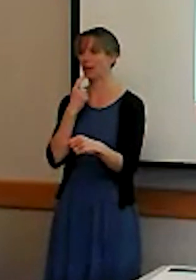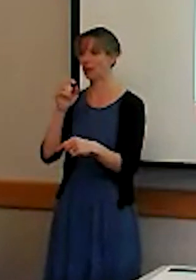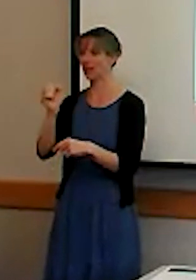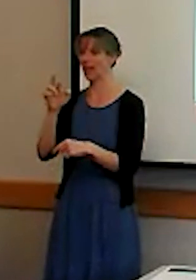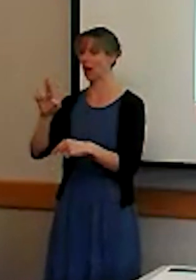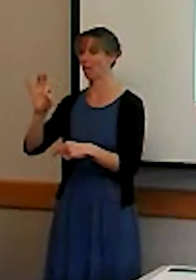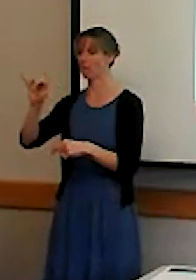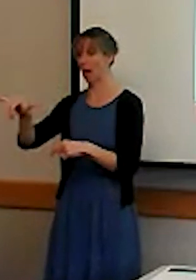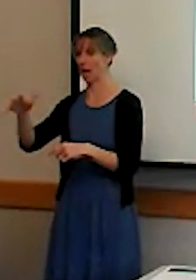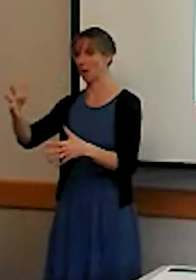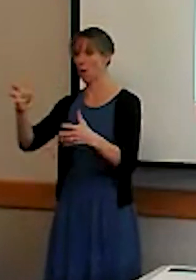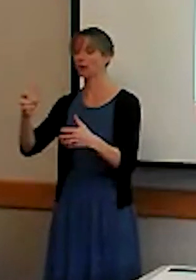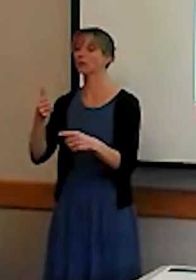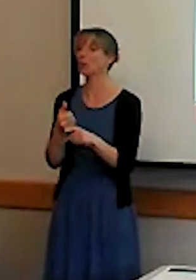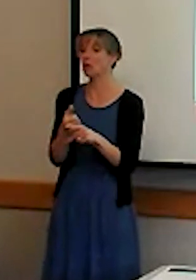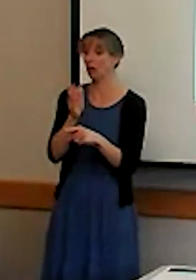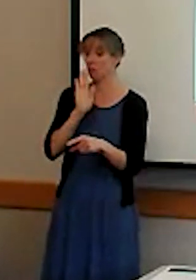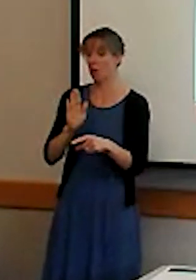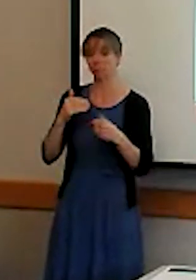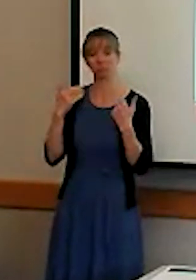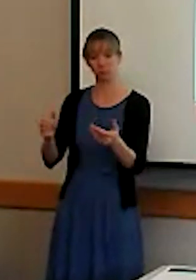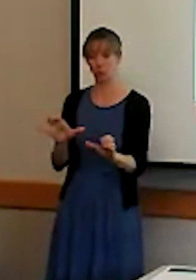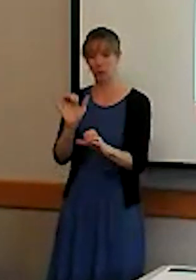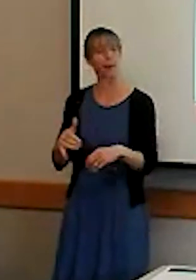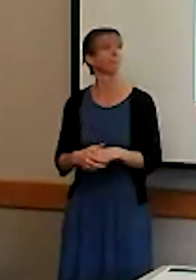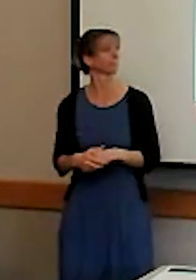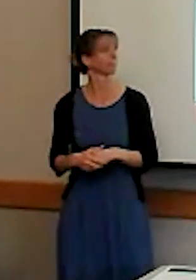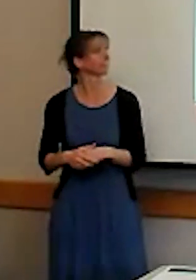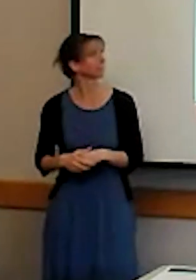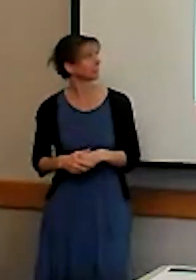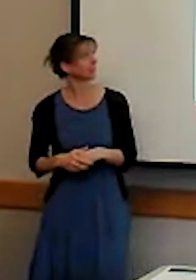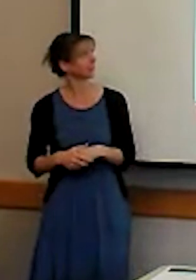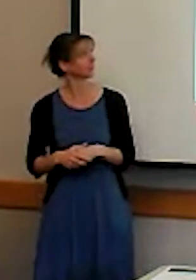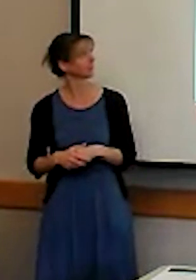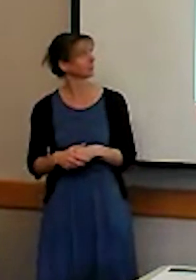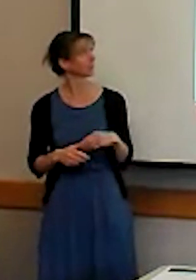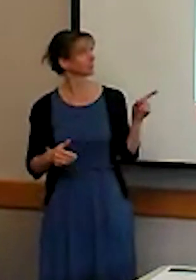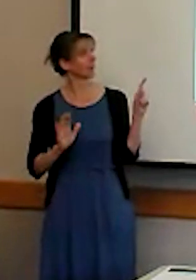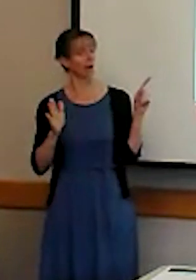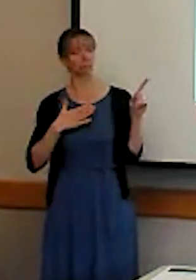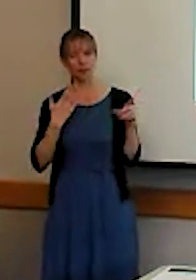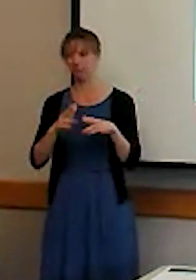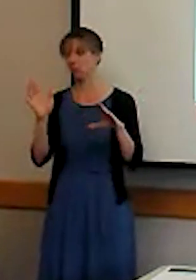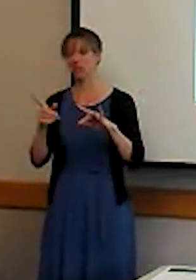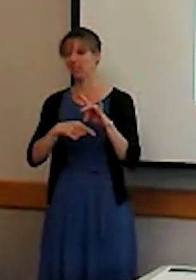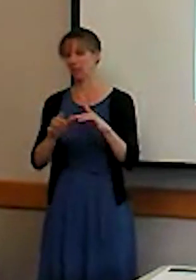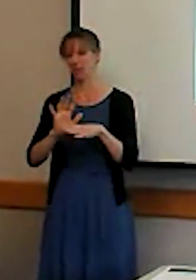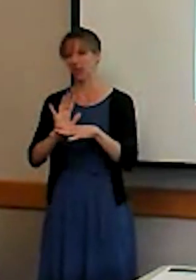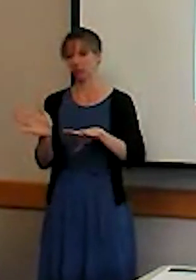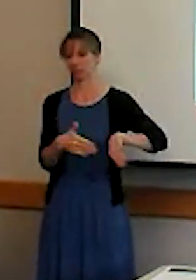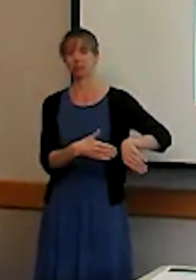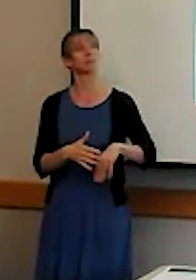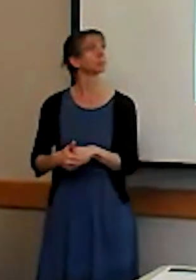fry that. And then it will do that for you. Hi, I'm gonna skip the video.